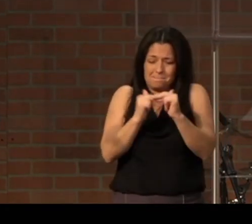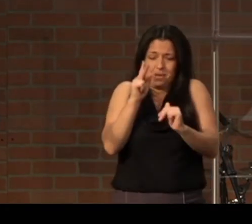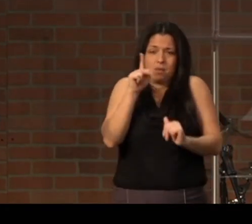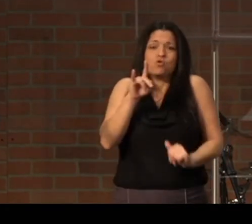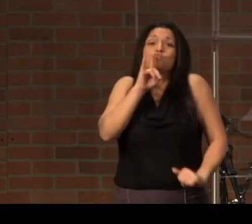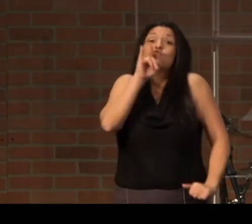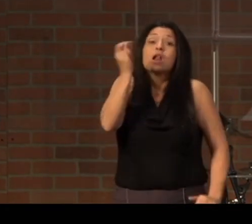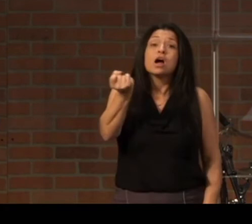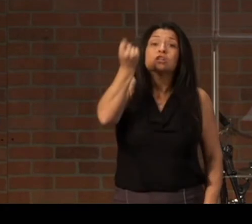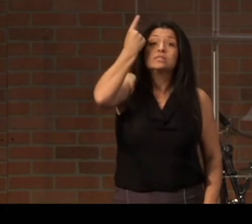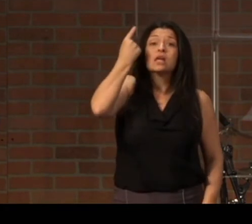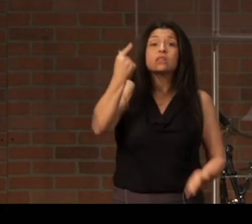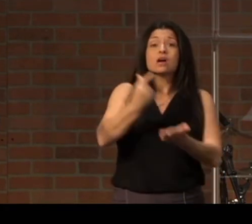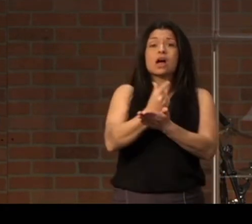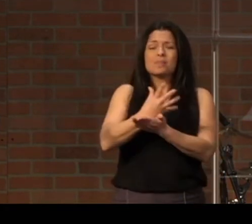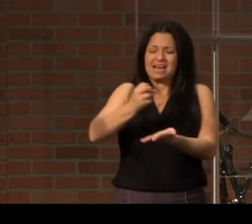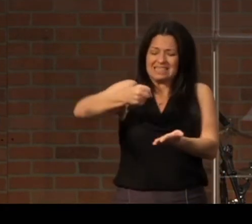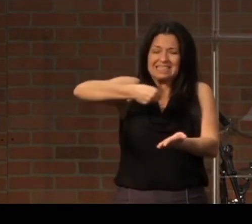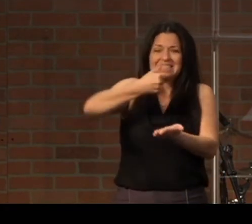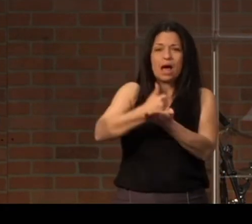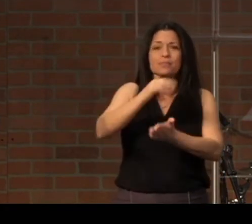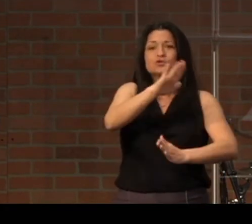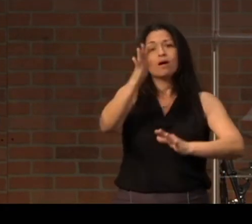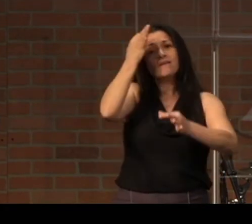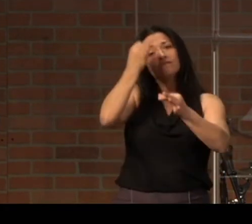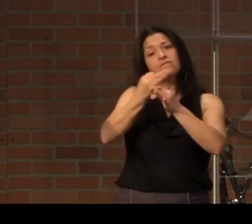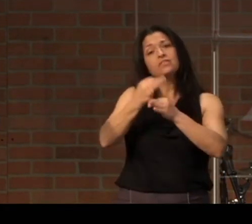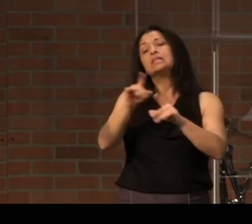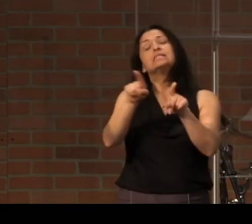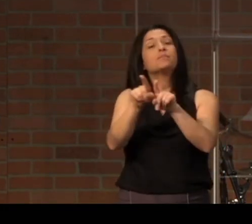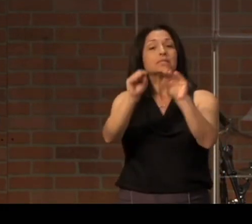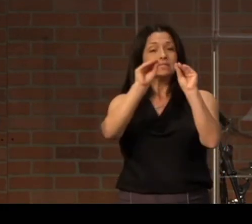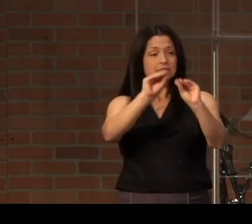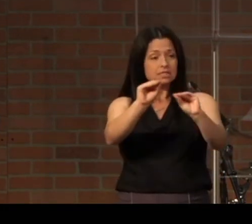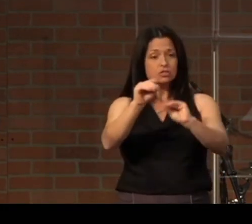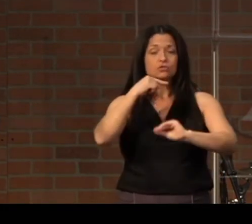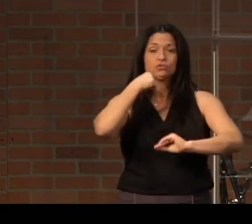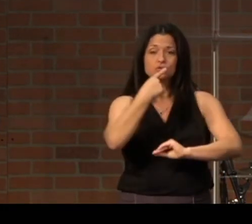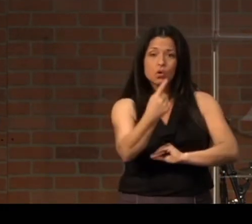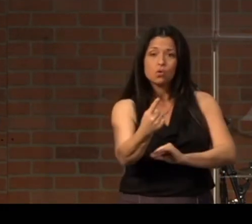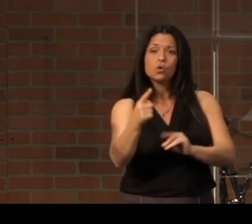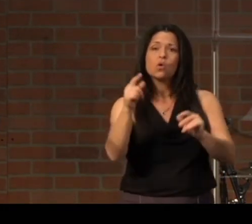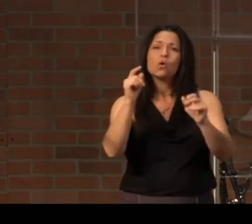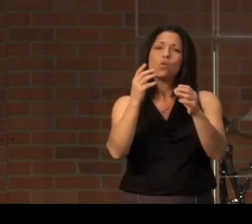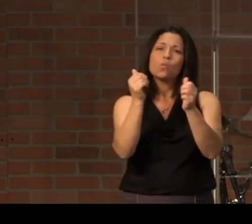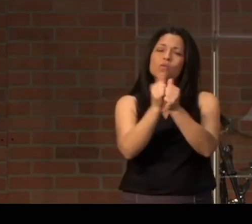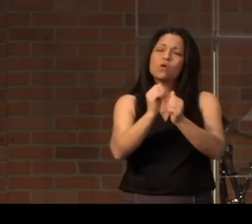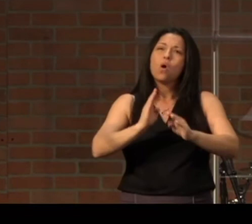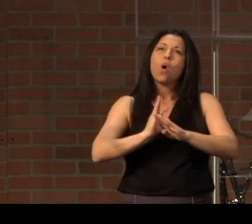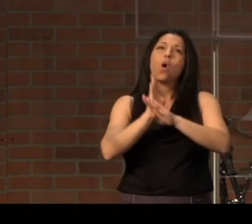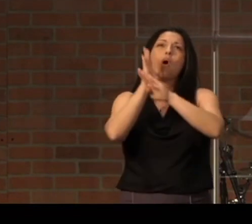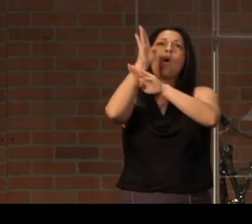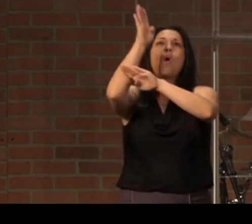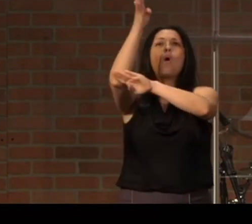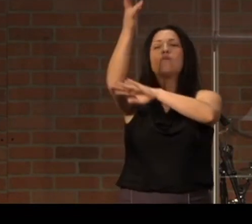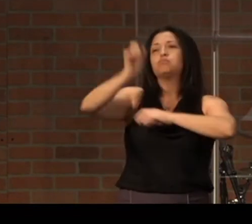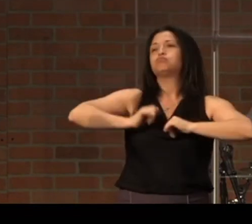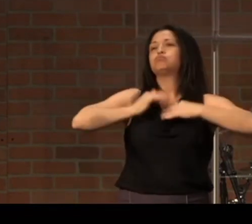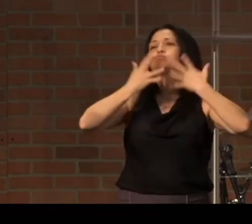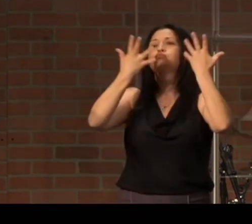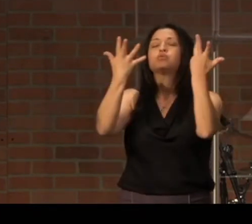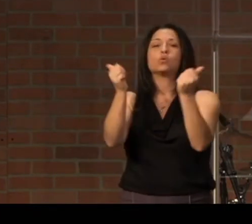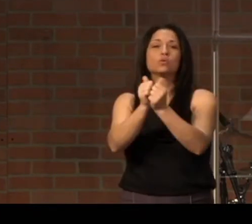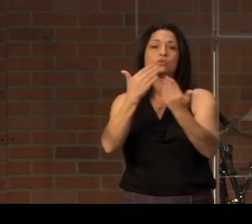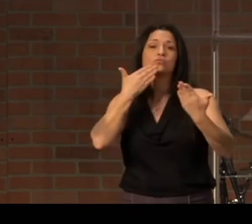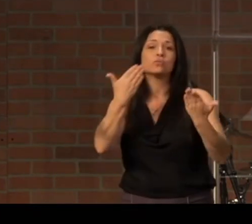gospel, established in your faith, just as you were instructed and overflowing with gratitude. Listen, we get to love Jesus. We